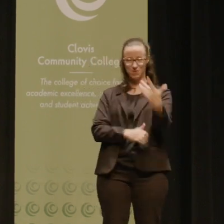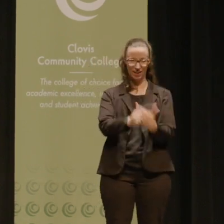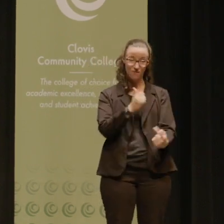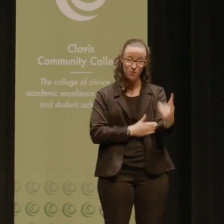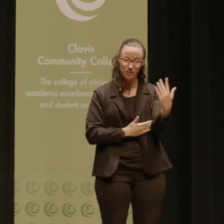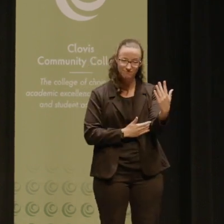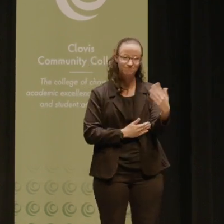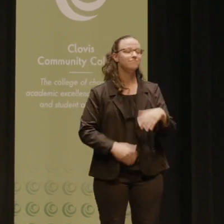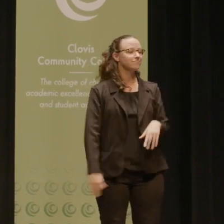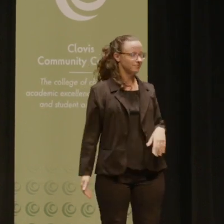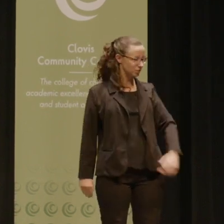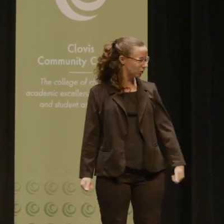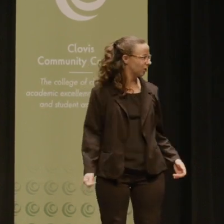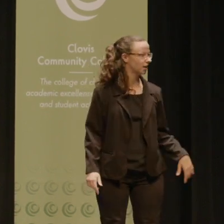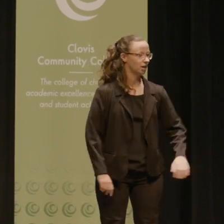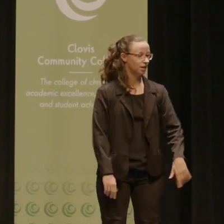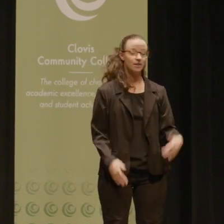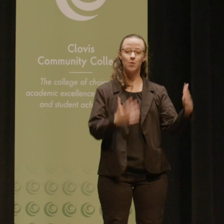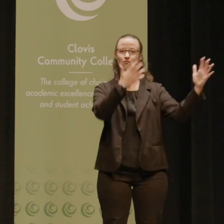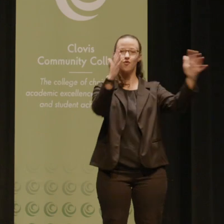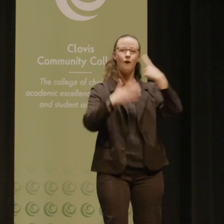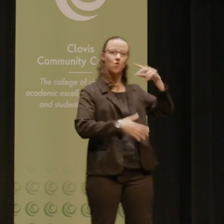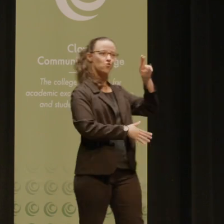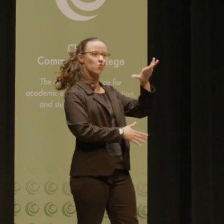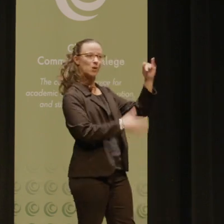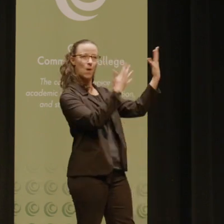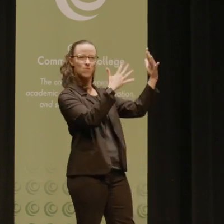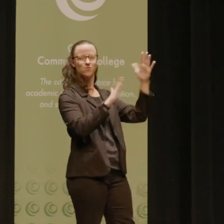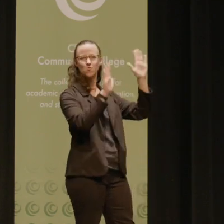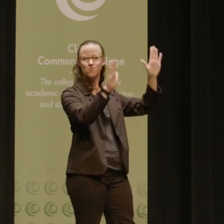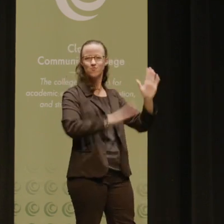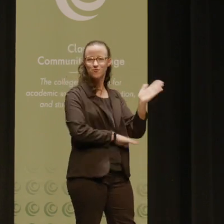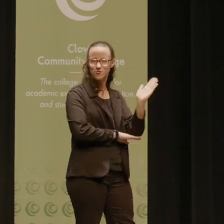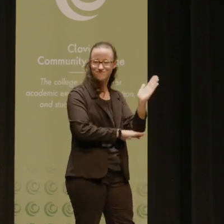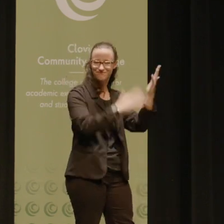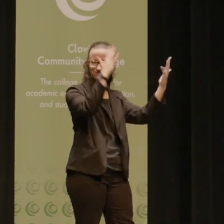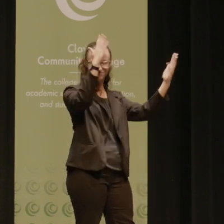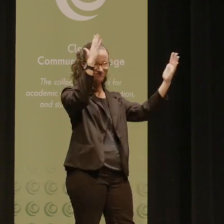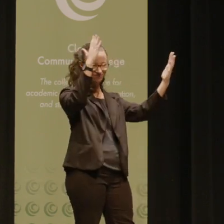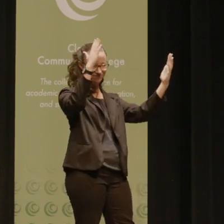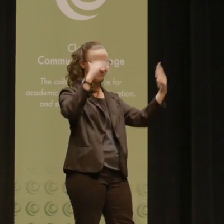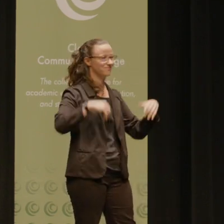everyone. Let's give a round of applause to Rico. Was that wonderful?